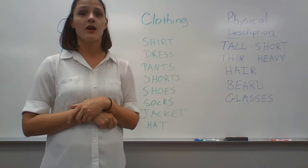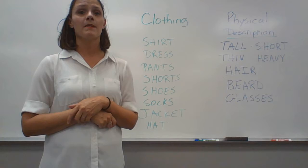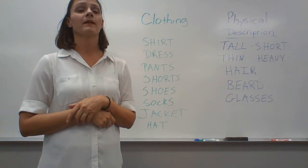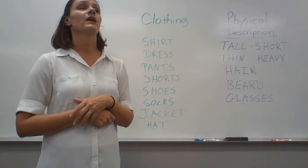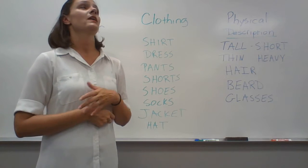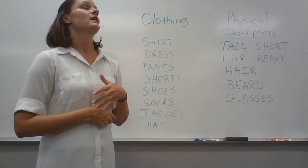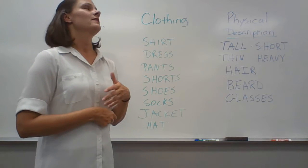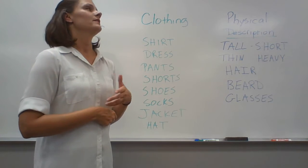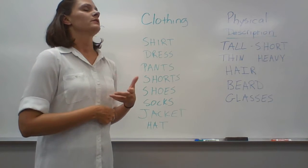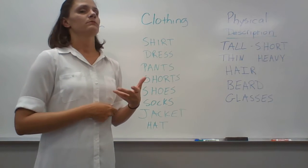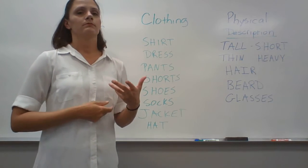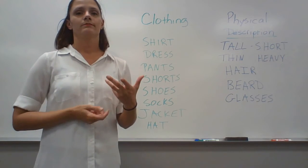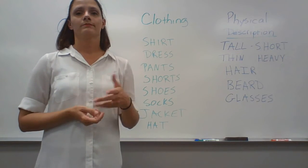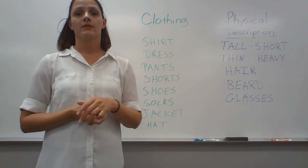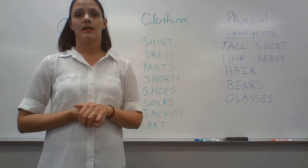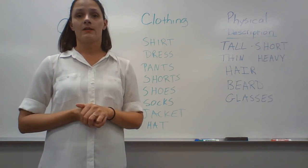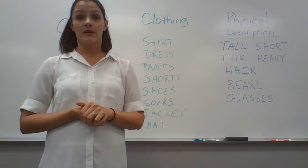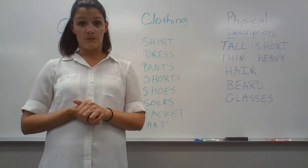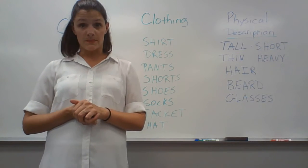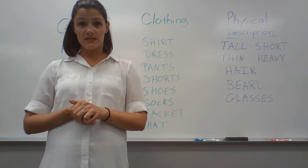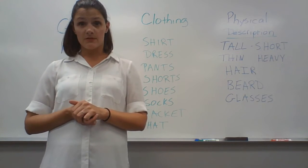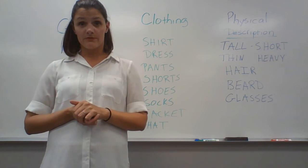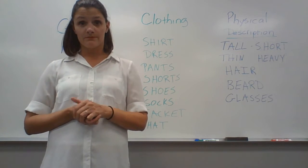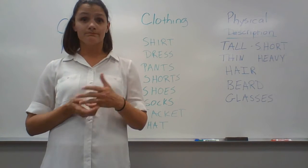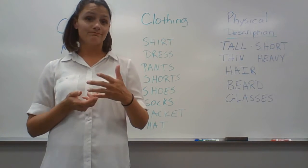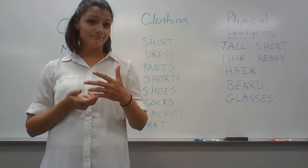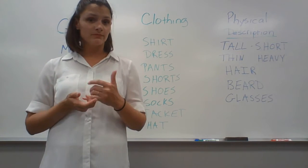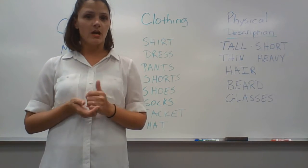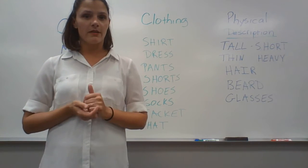describing. Again, I'm here by myself. Not a thing.